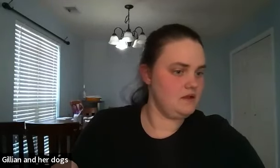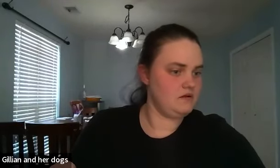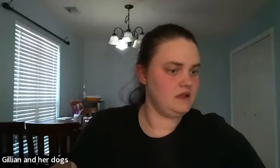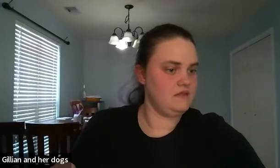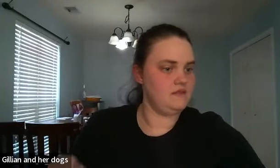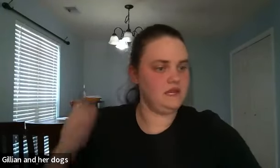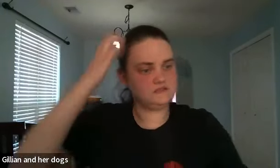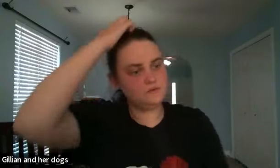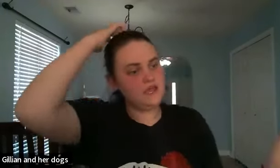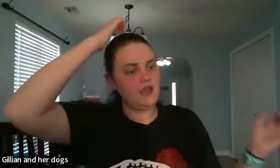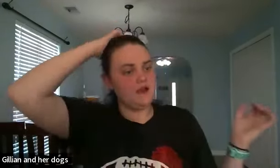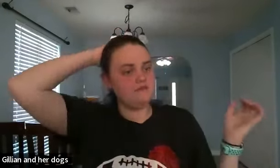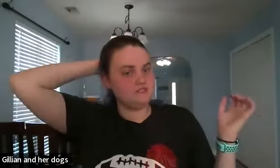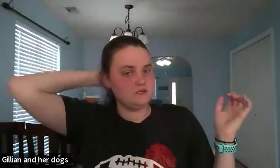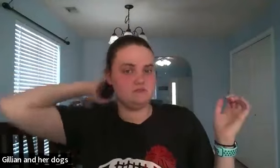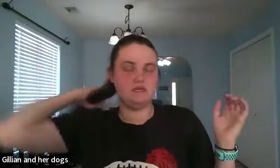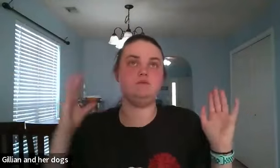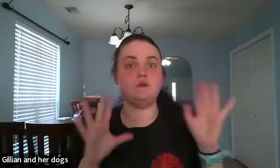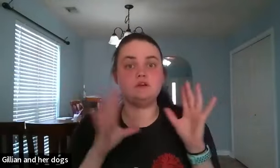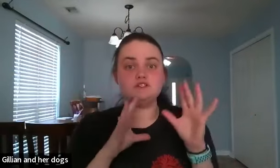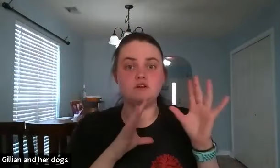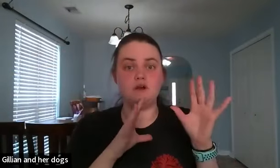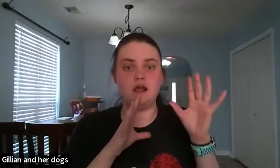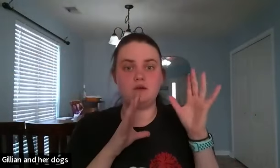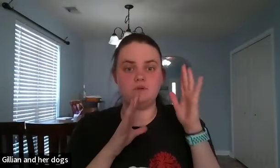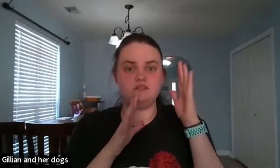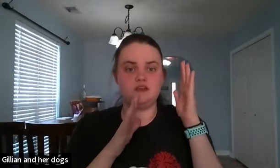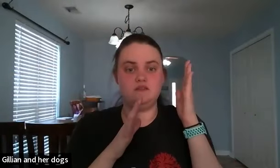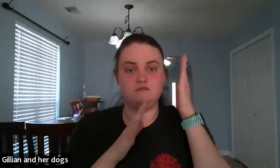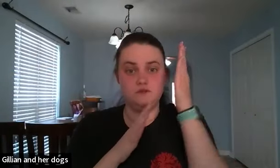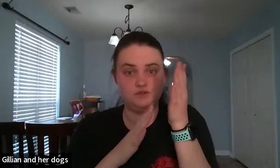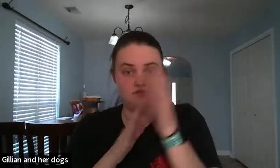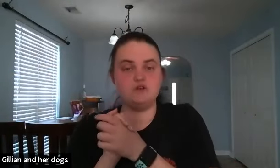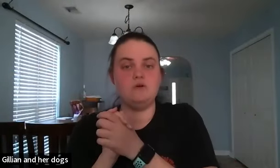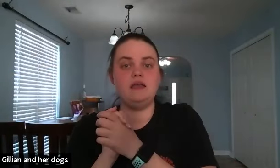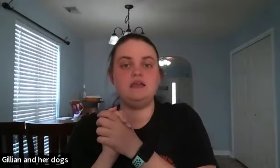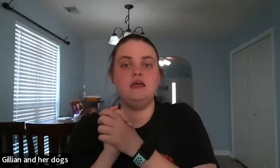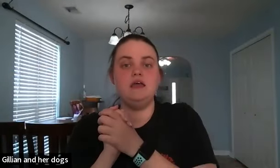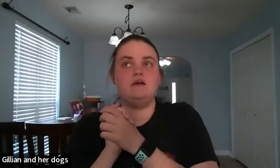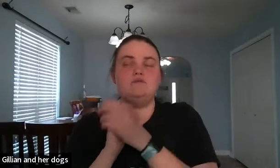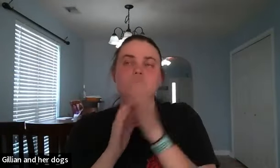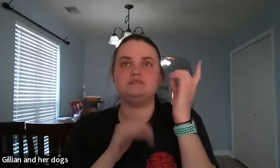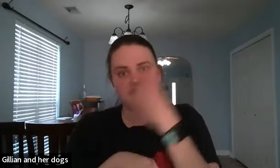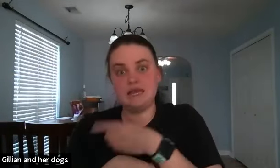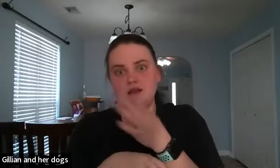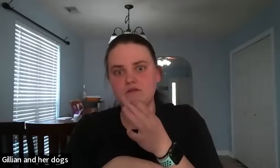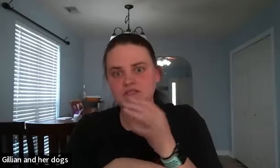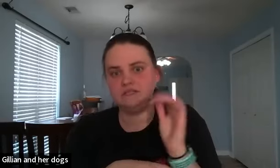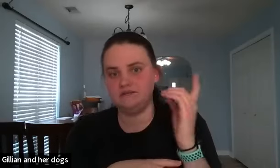All right. The next one we have is going to be, now we're going to start our how we would sign in the future. So like for today, obviously day